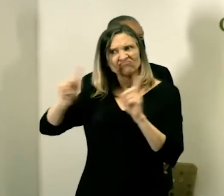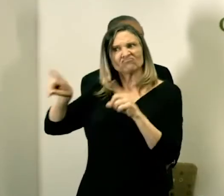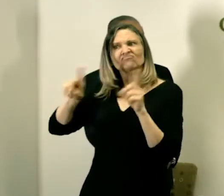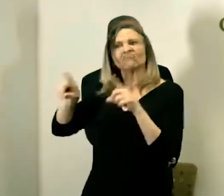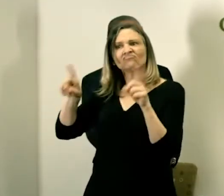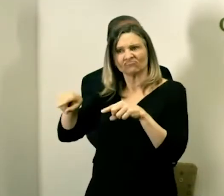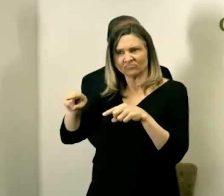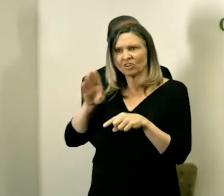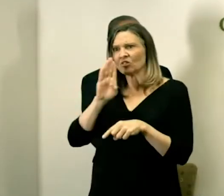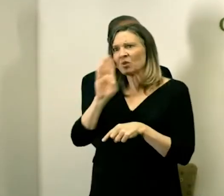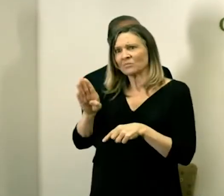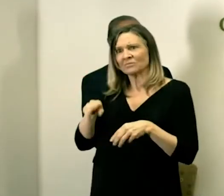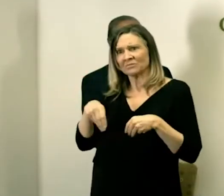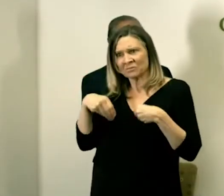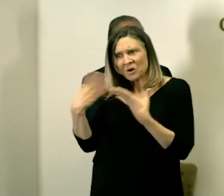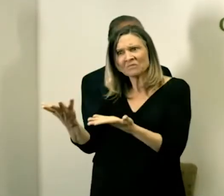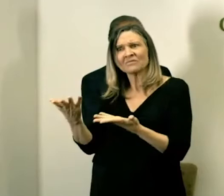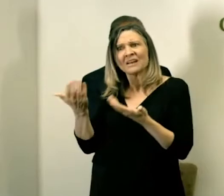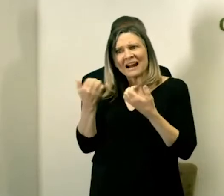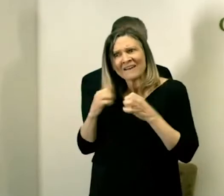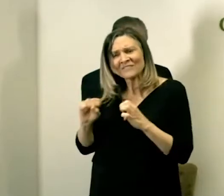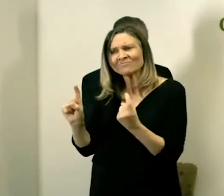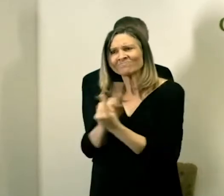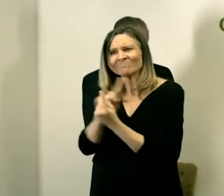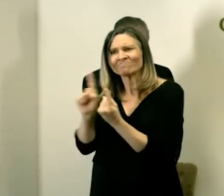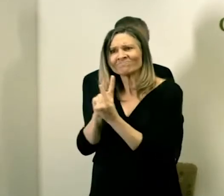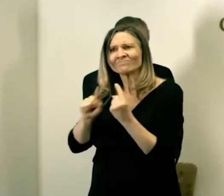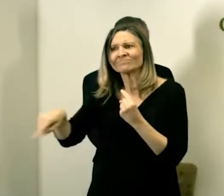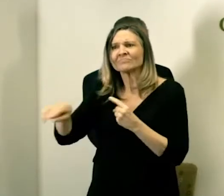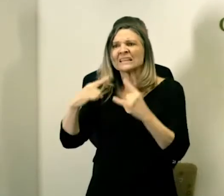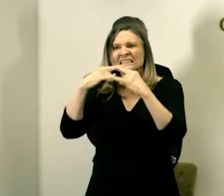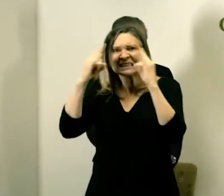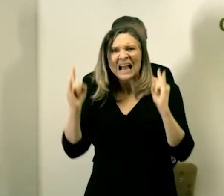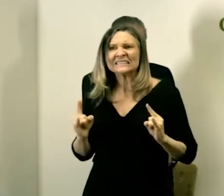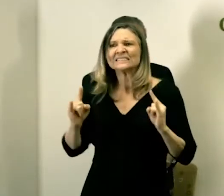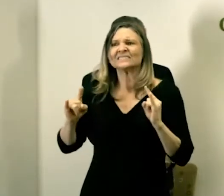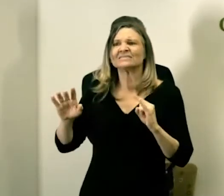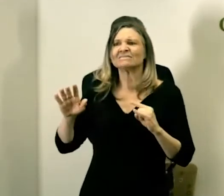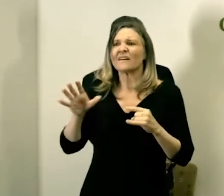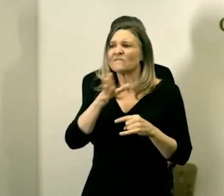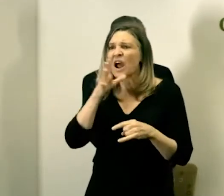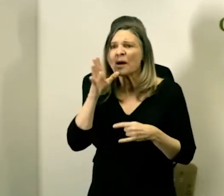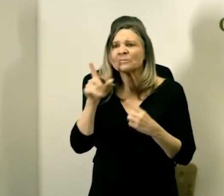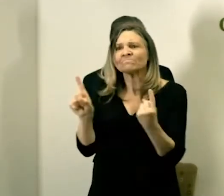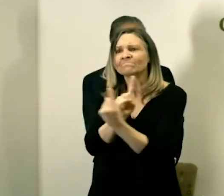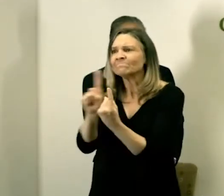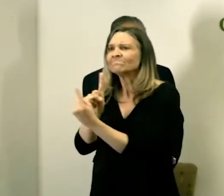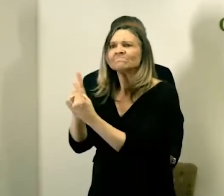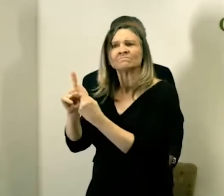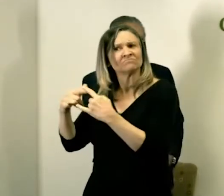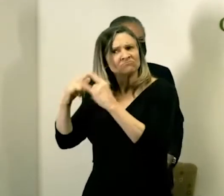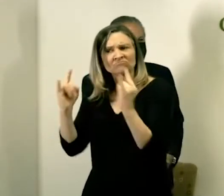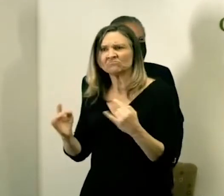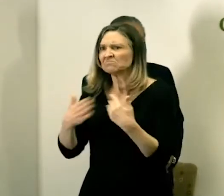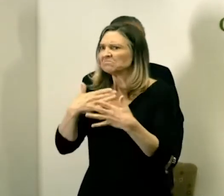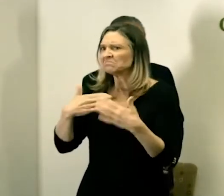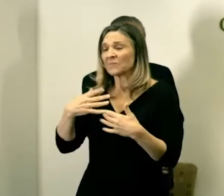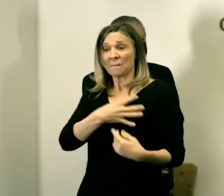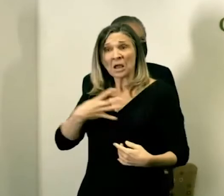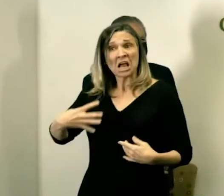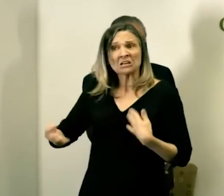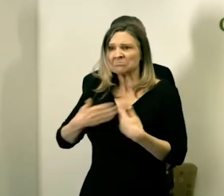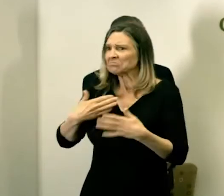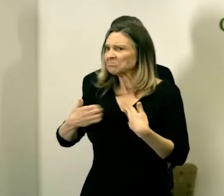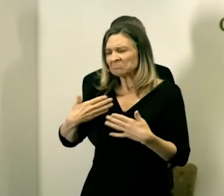direct efforts, meeting people where they are, pop-up sites, mobile clinics, going in the farms, regardless of immigration status, no question asked, just